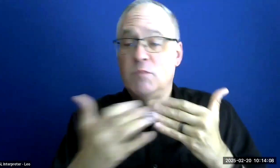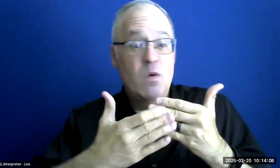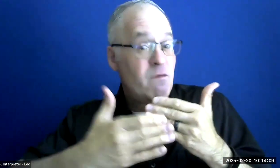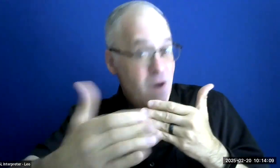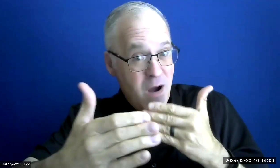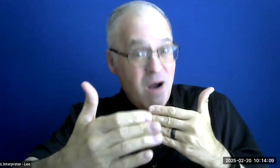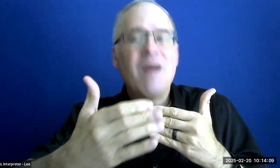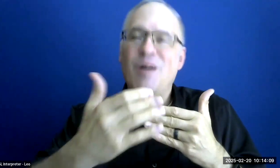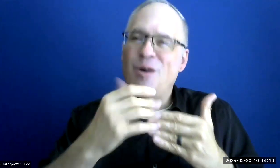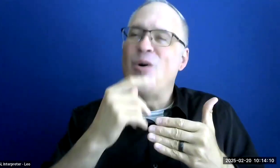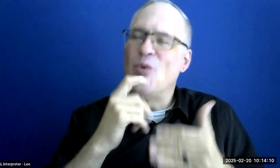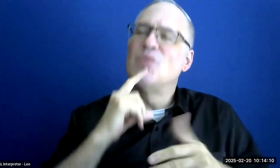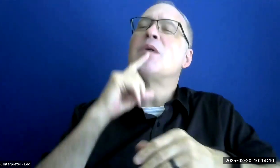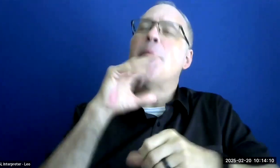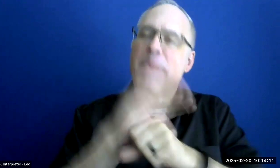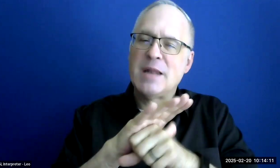in connection to one another.